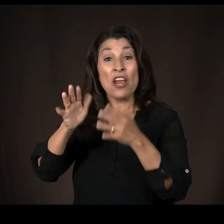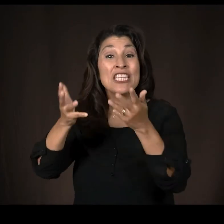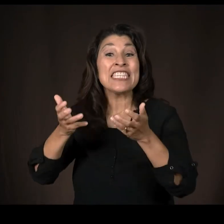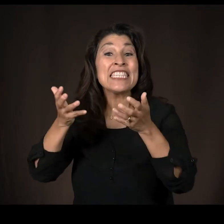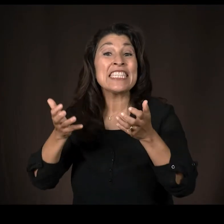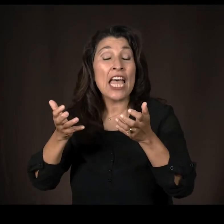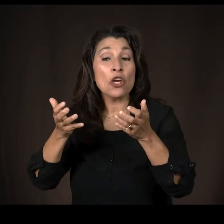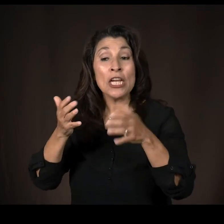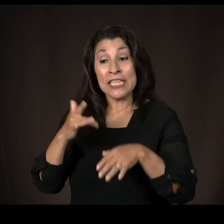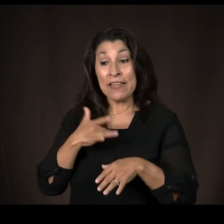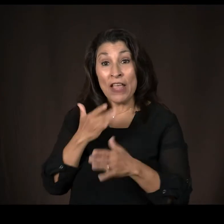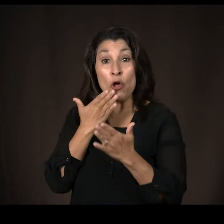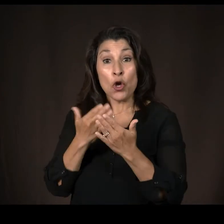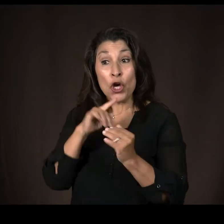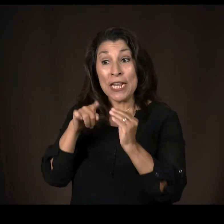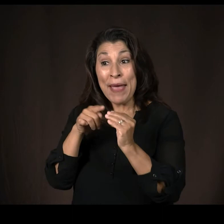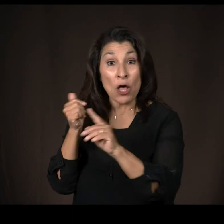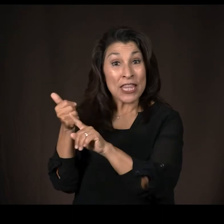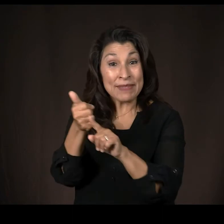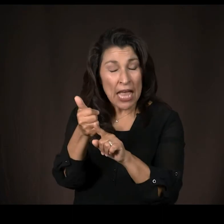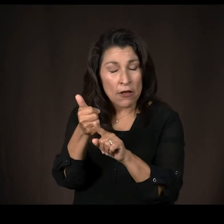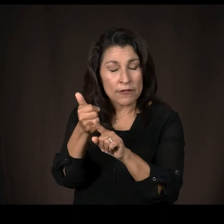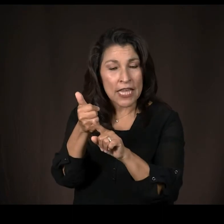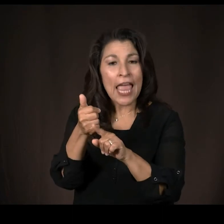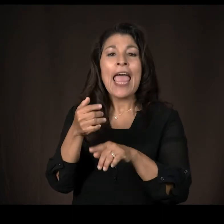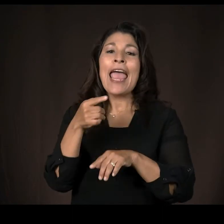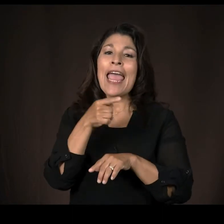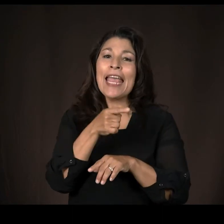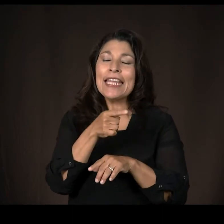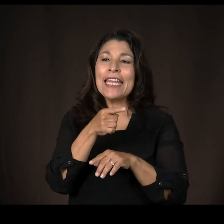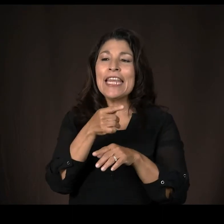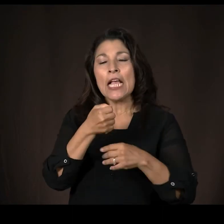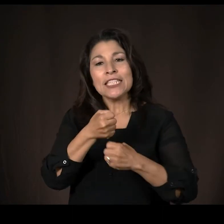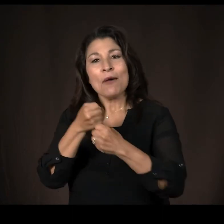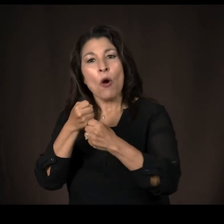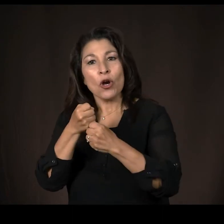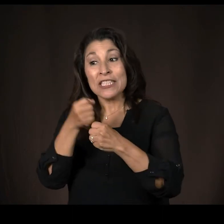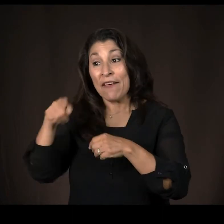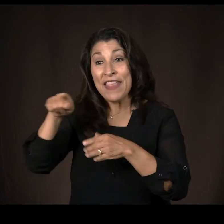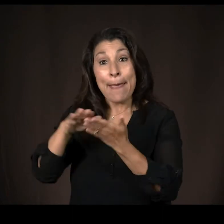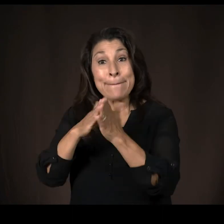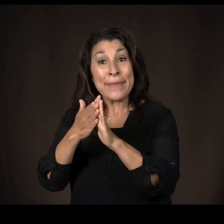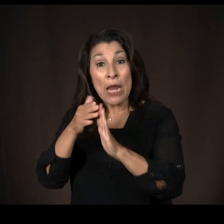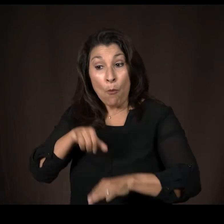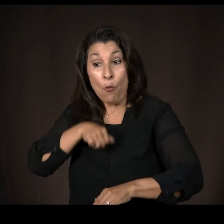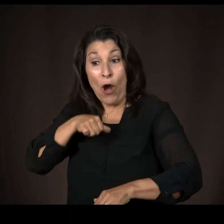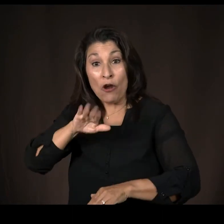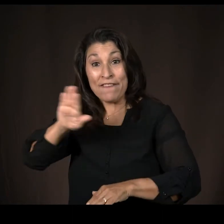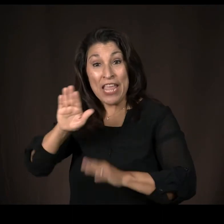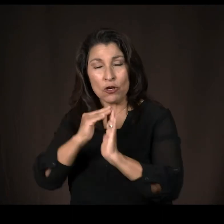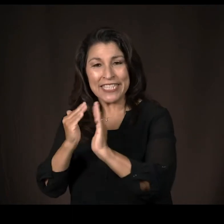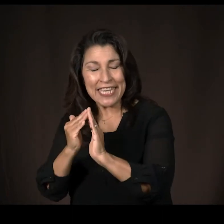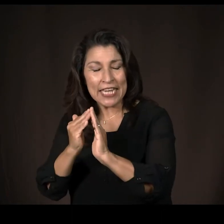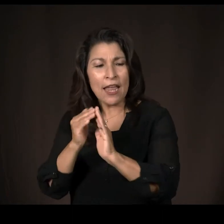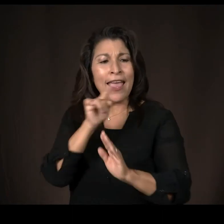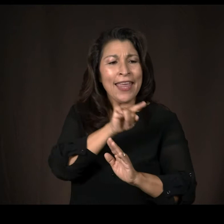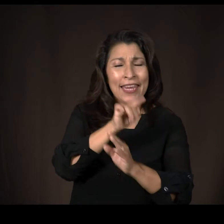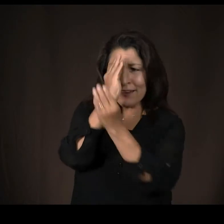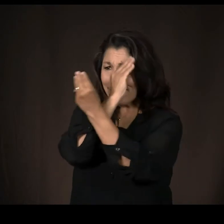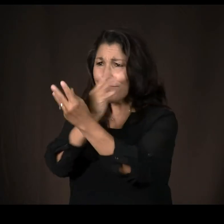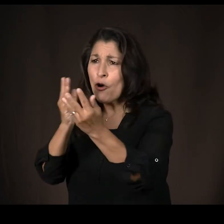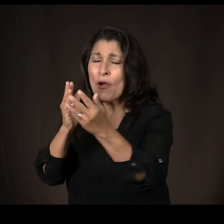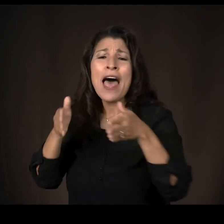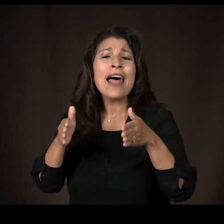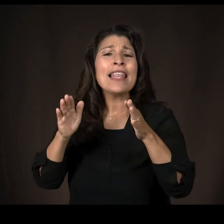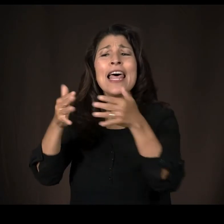that. And he appeals to them being proud of their city. The third part of verse 17, he says, let us rebuild the